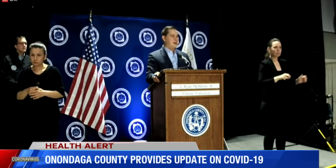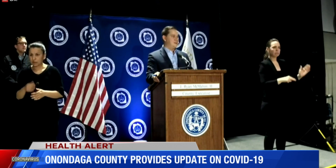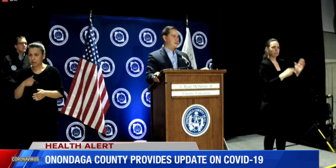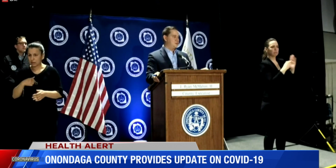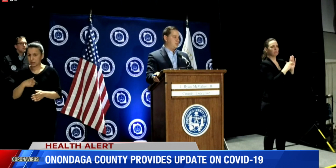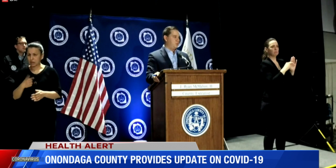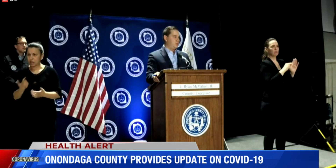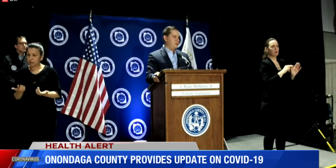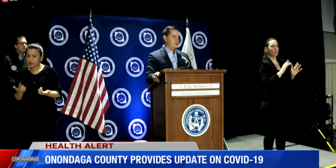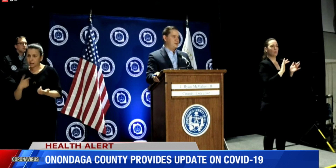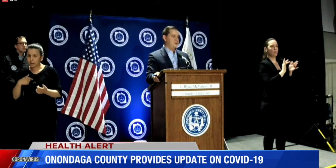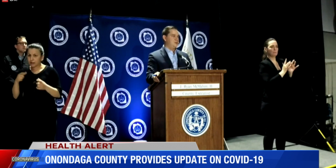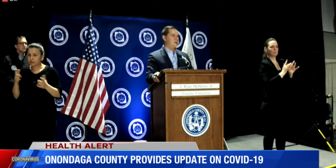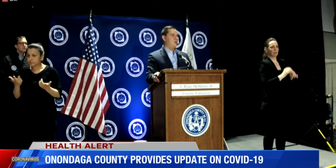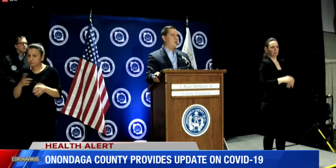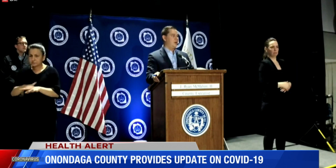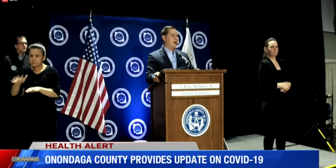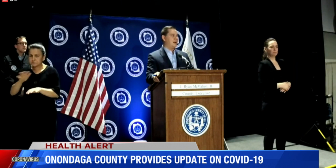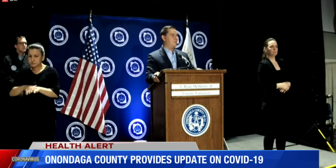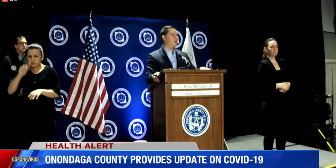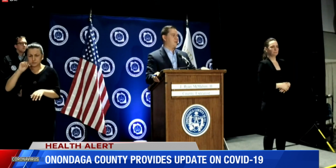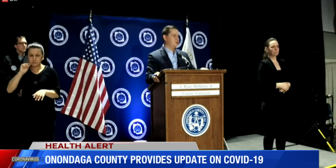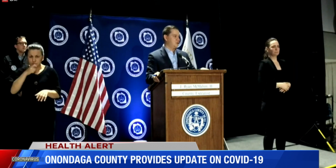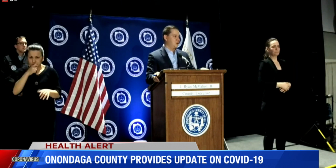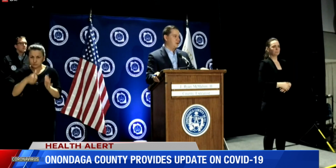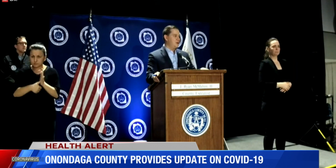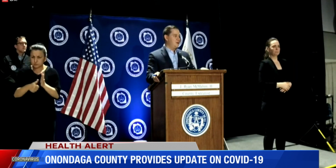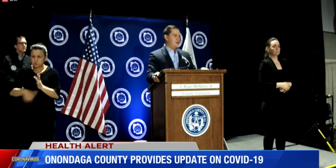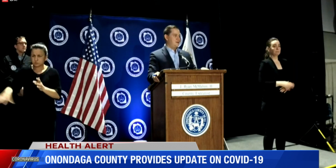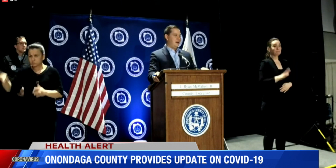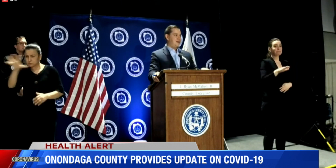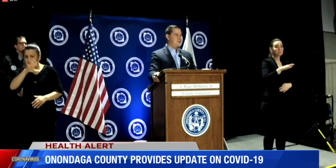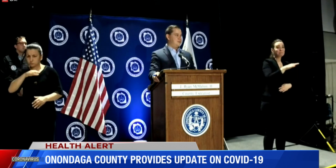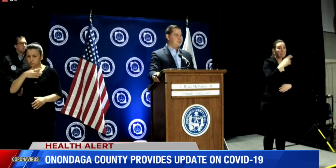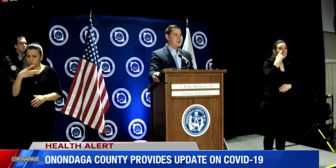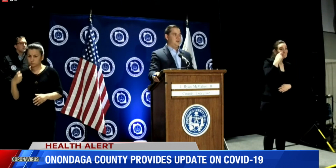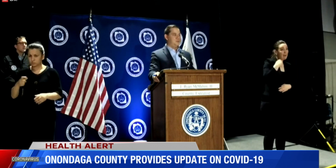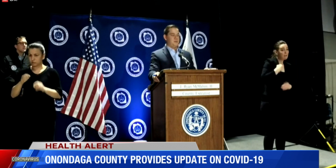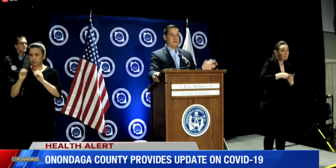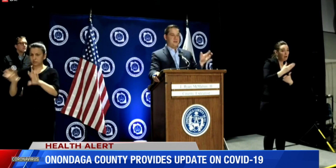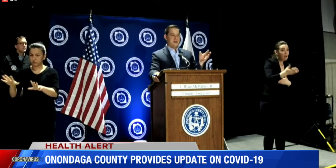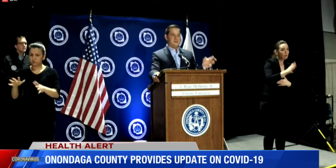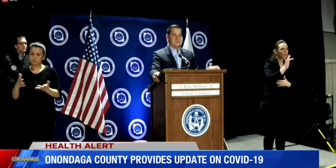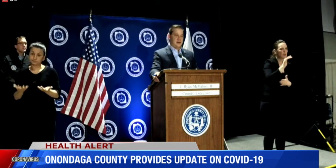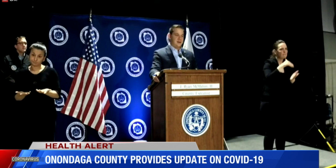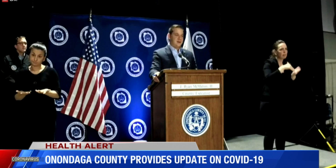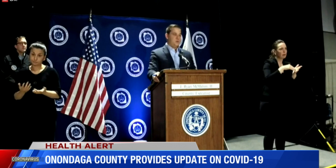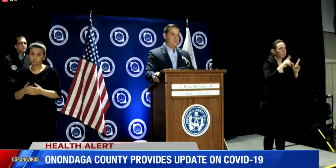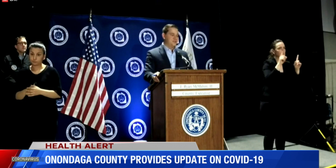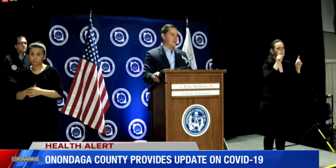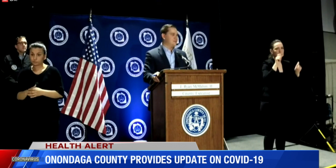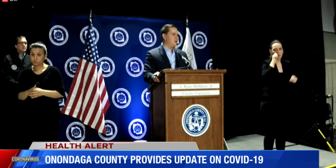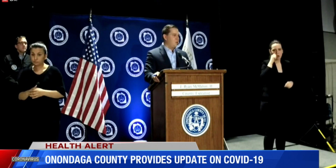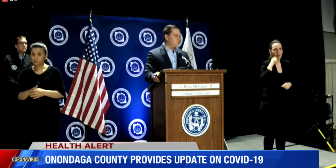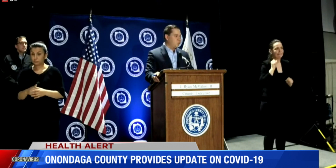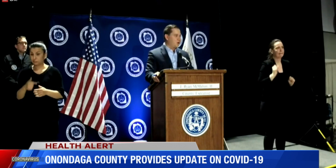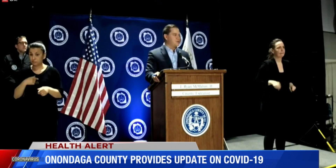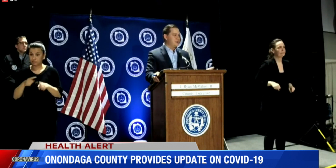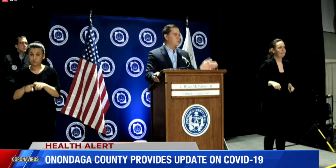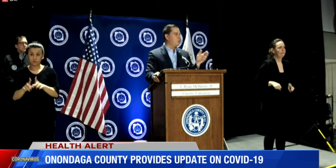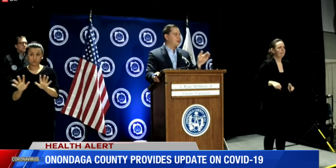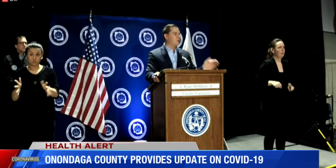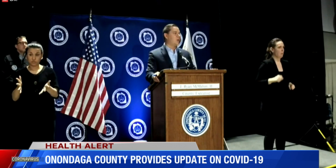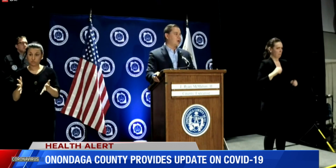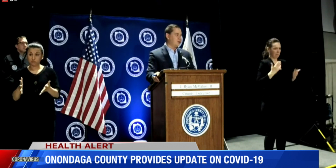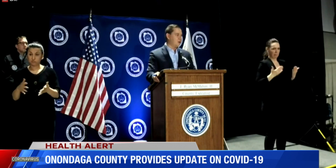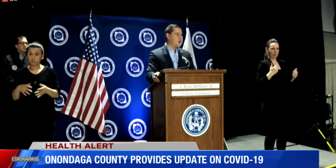testing non-essential employees in a whole economic cluster, and then making the case that we just tested all those workers,